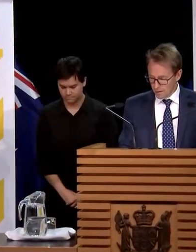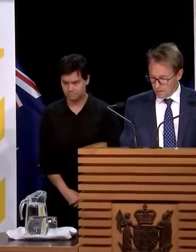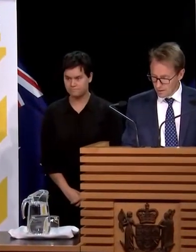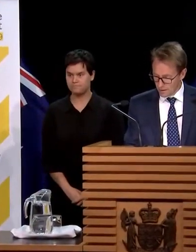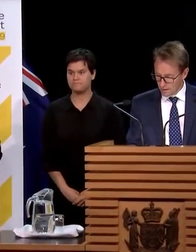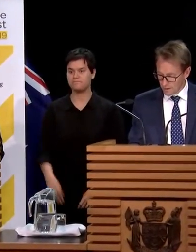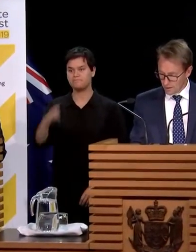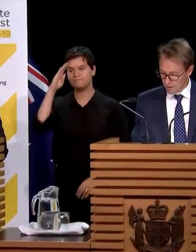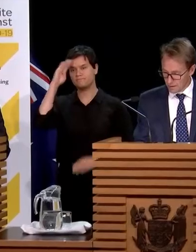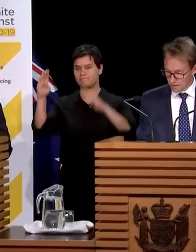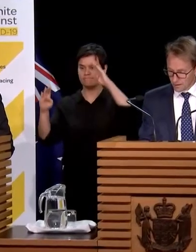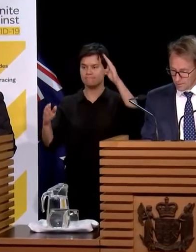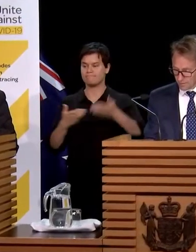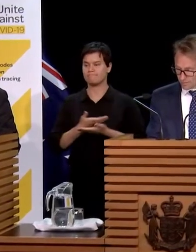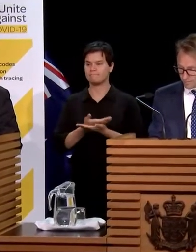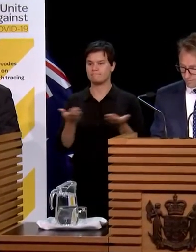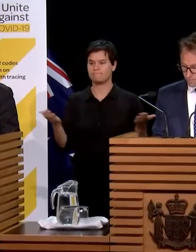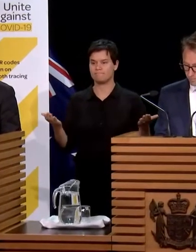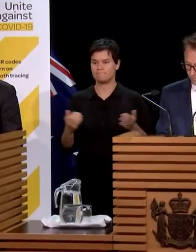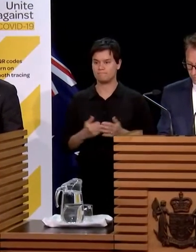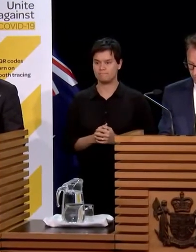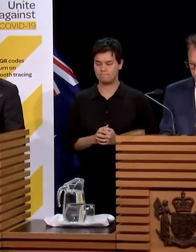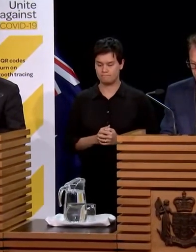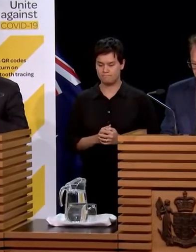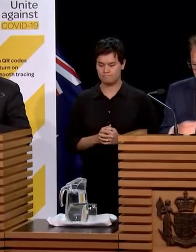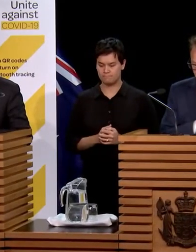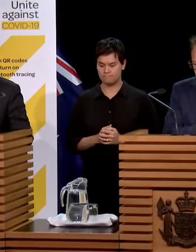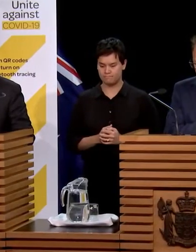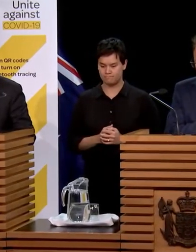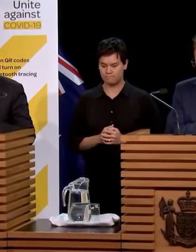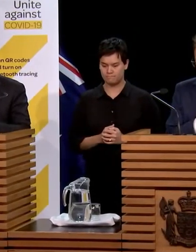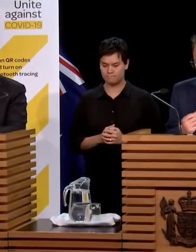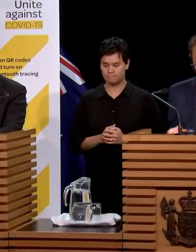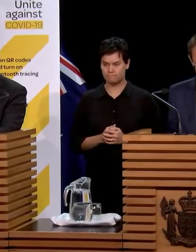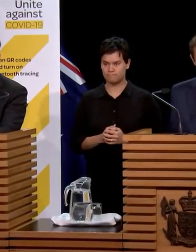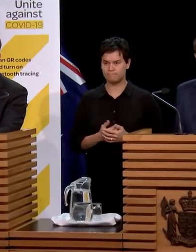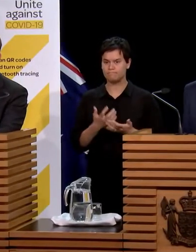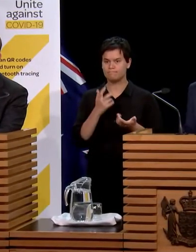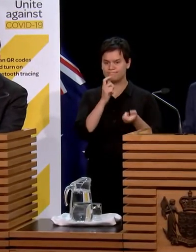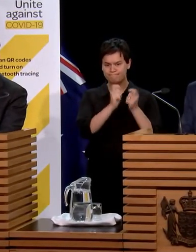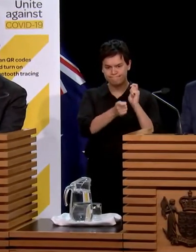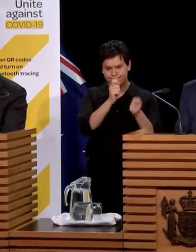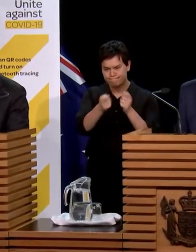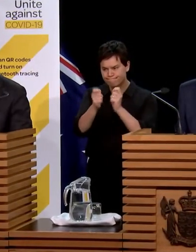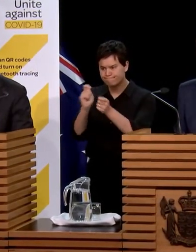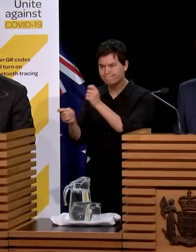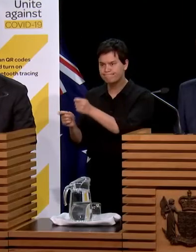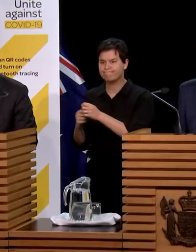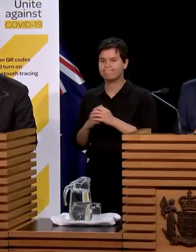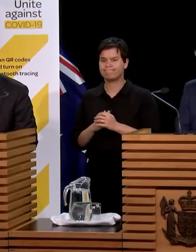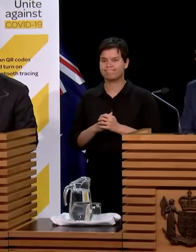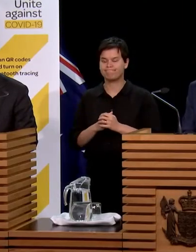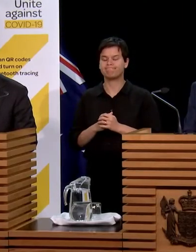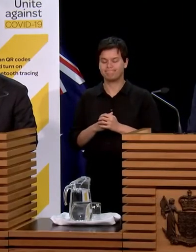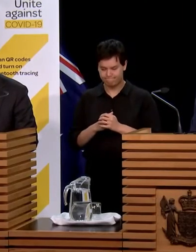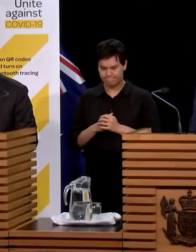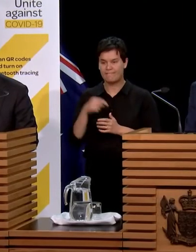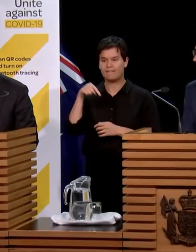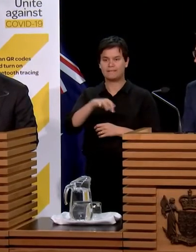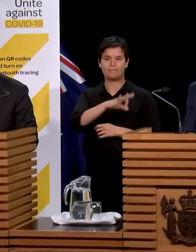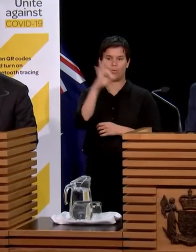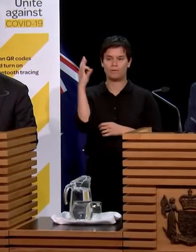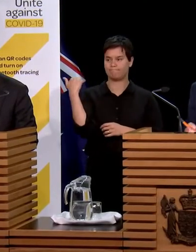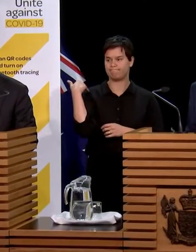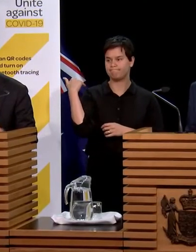Right, kia ora koutou katoa, everybody. As a result of routine testing, I was informed late this morning that we